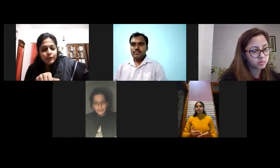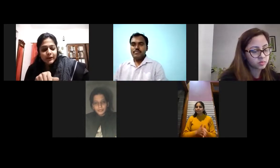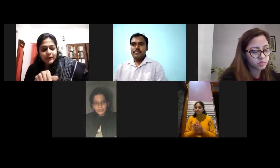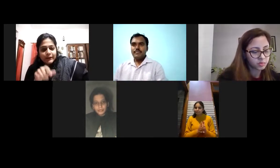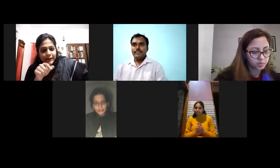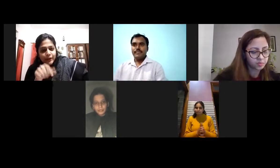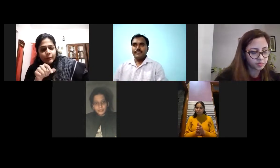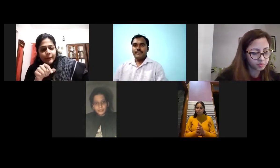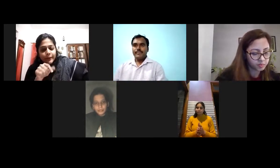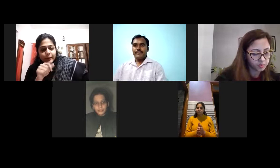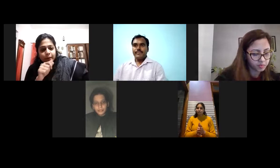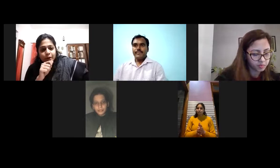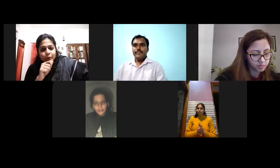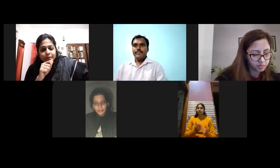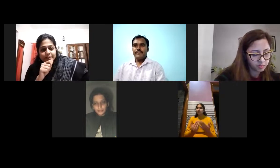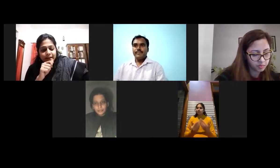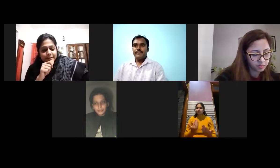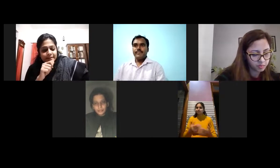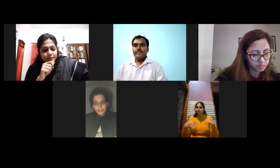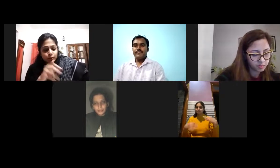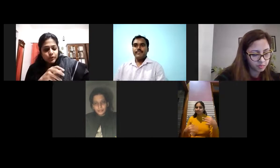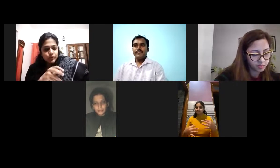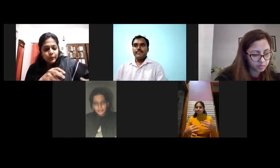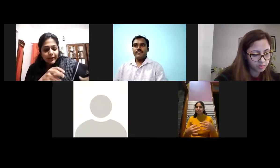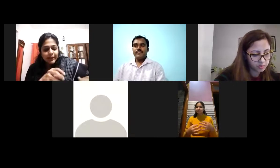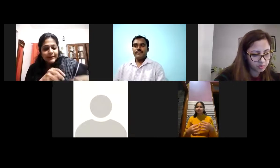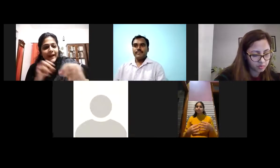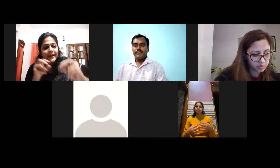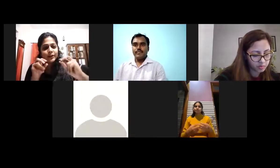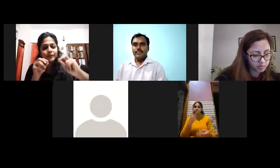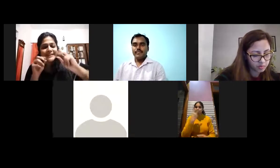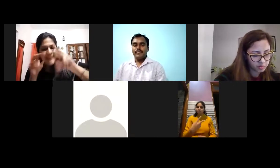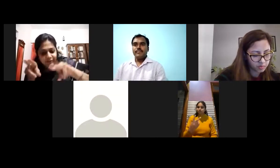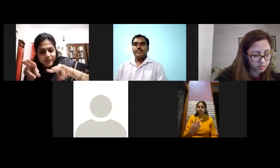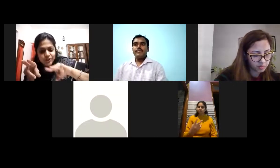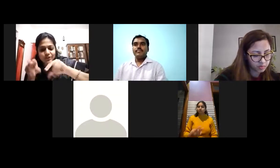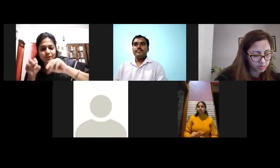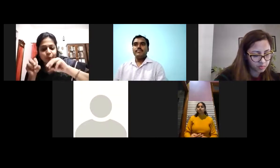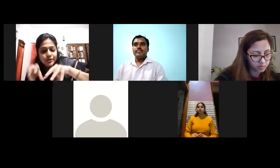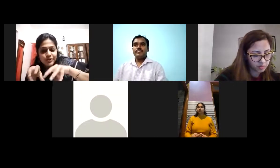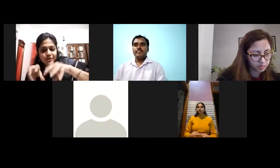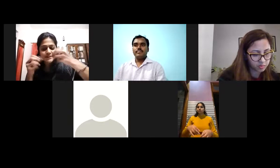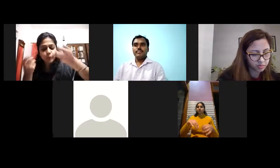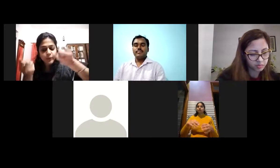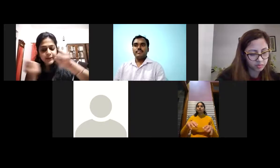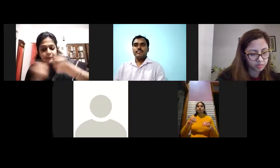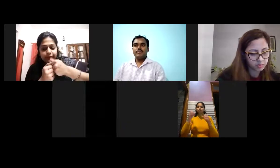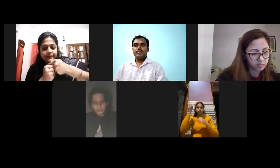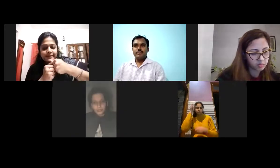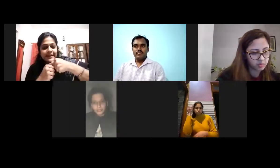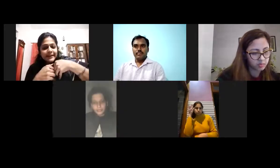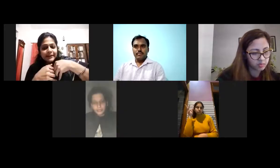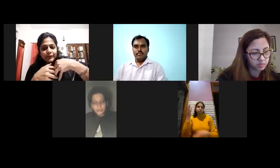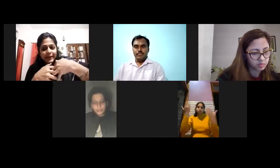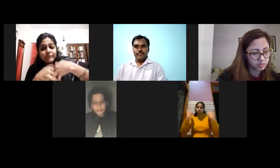therefore, in your paper, was a sense through which you were looking at this idea of the savage, the monstrous bodily